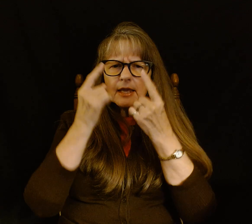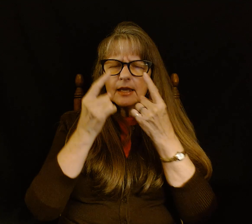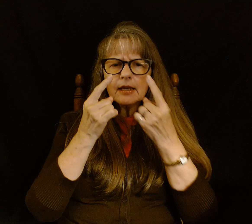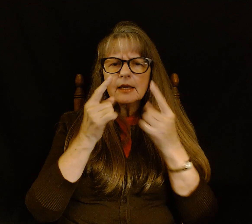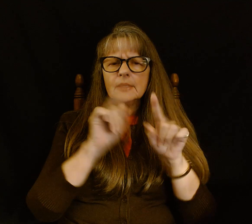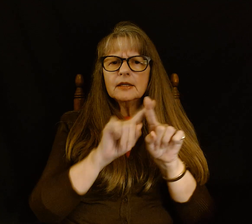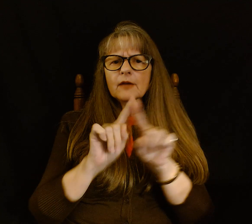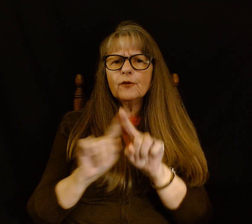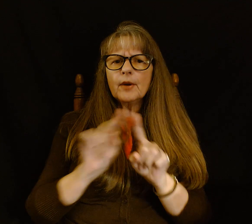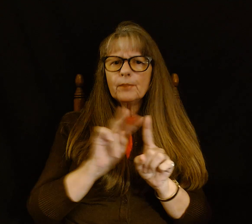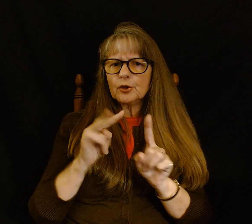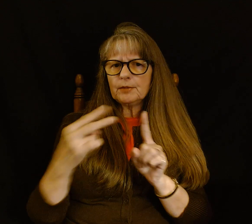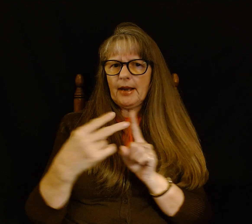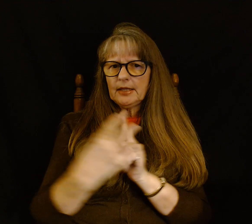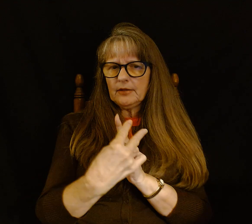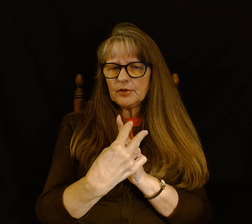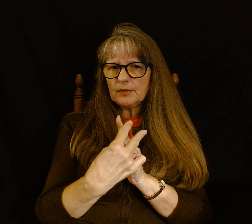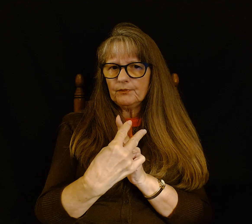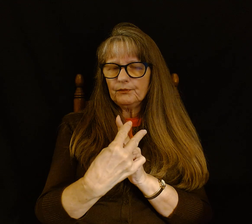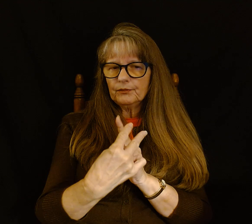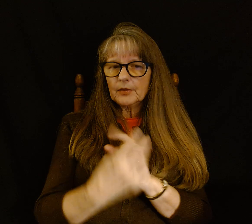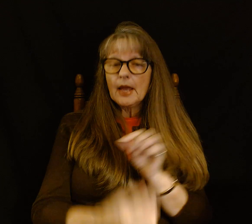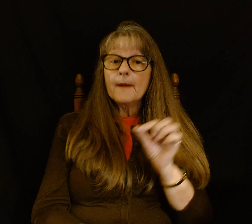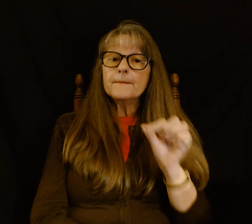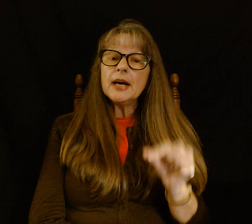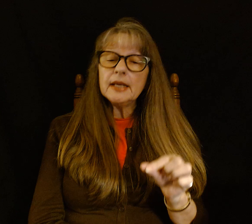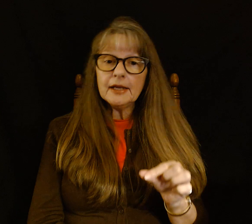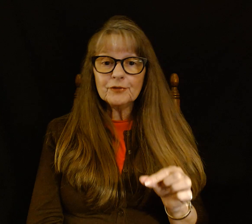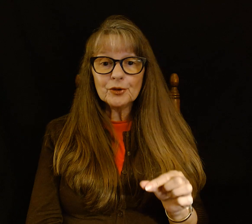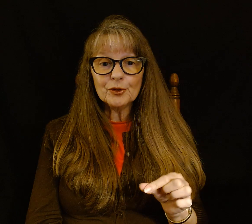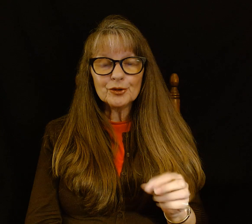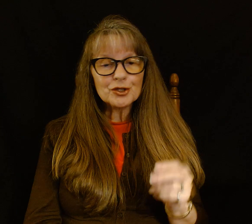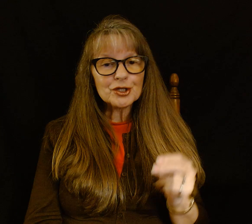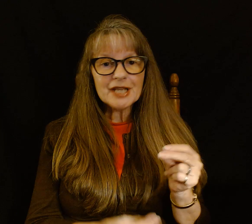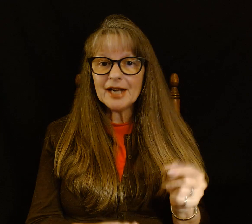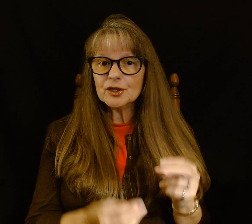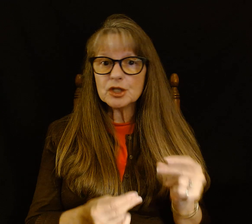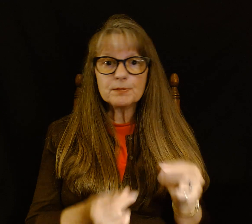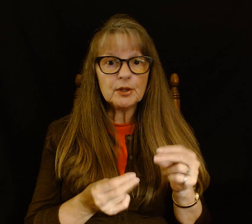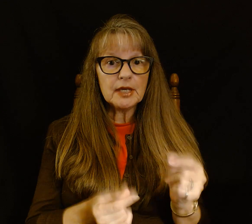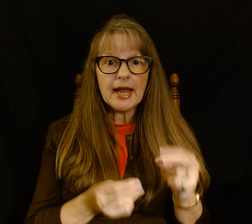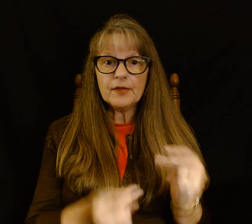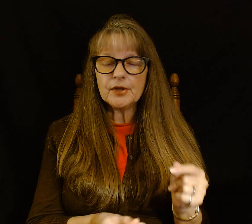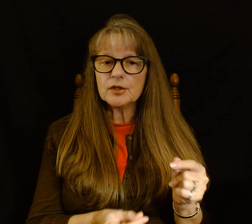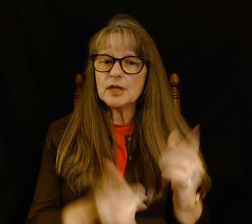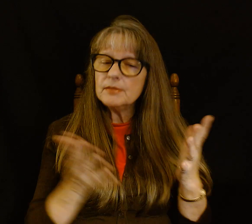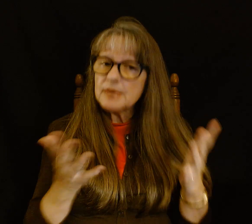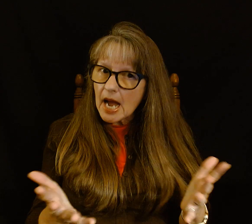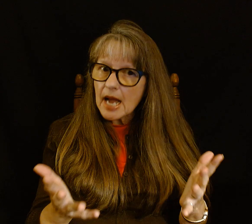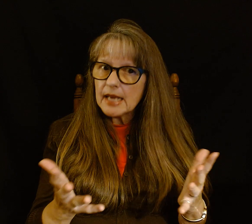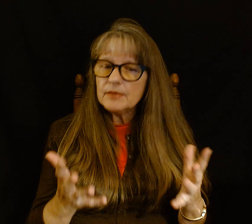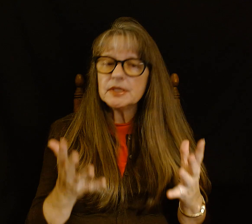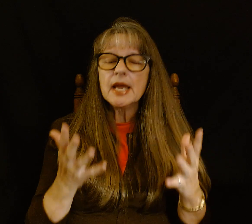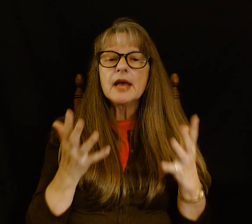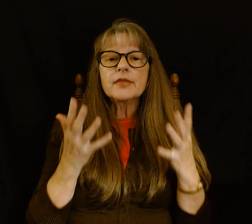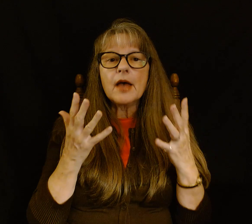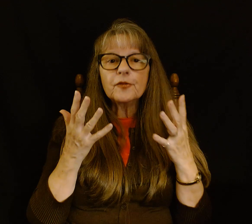think different perspectives. But if you're just kind of just putting it out there, sometimes that